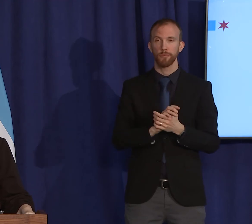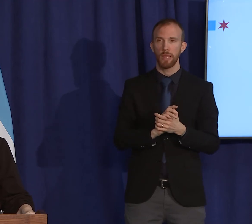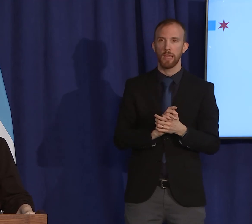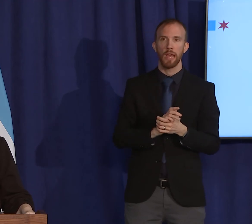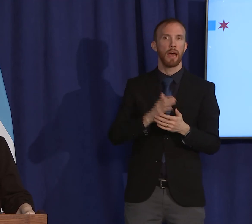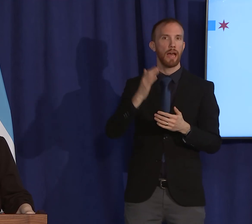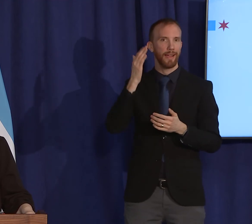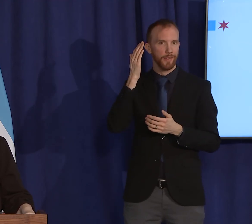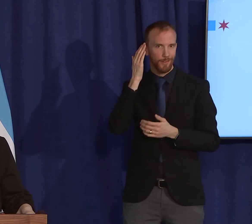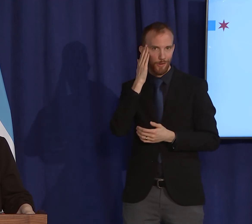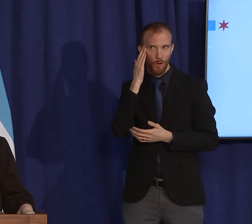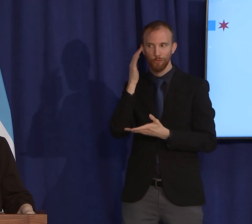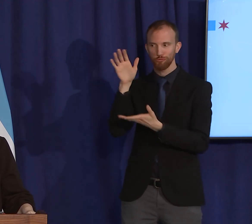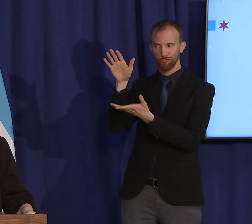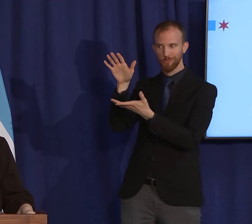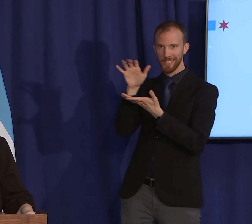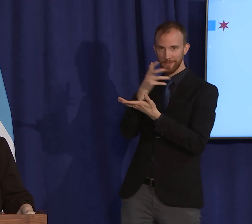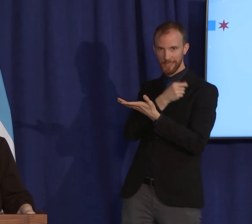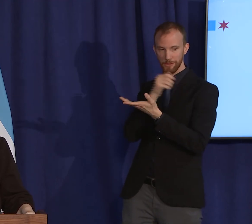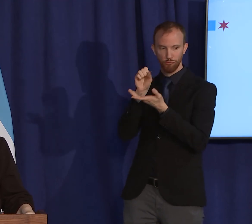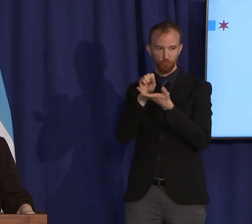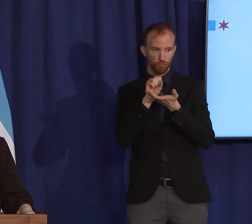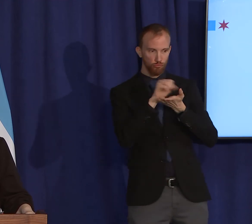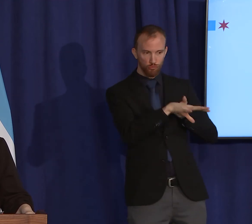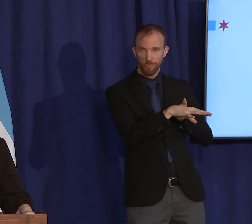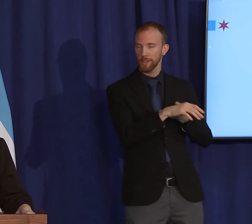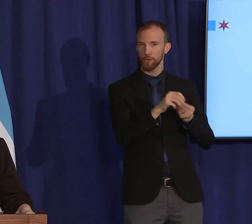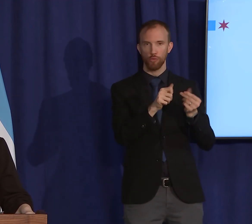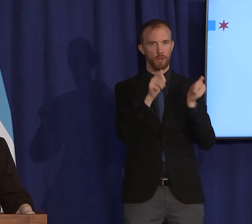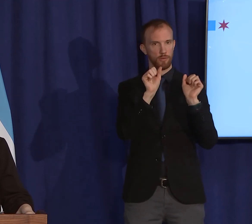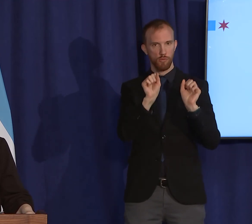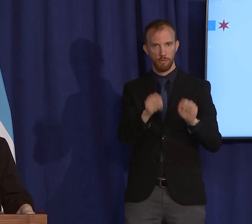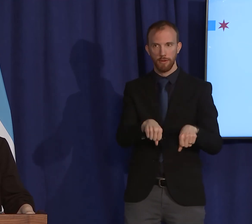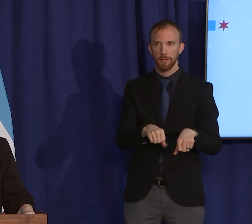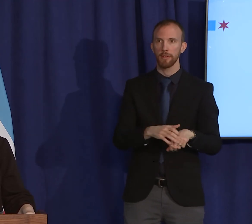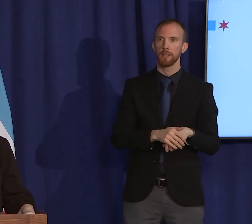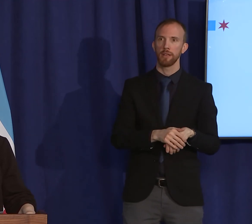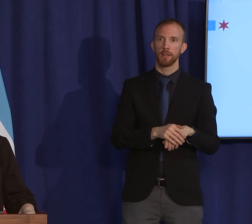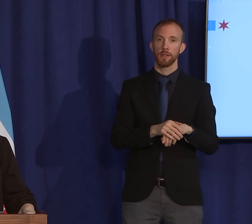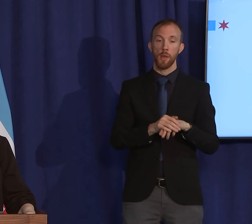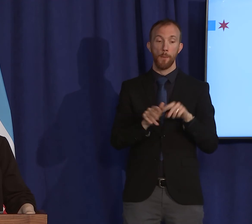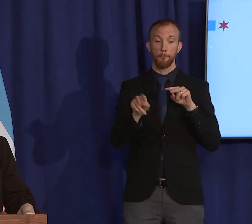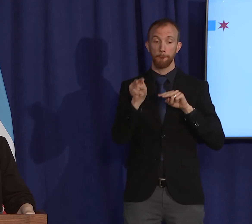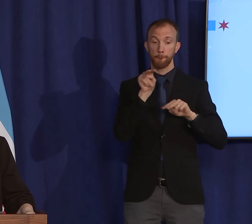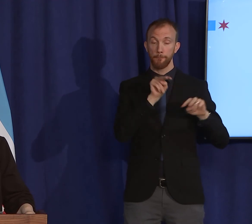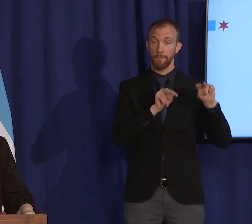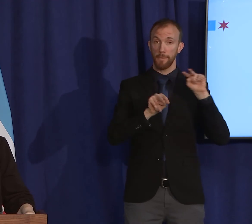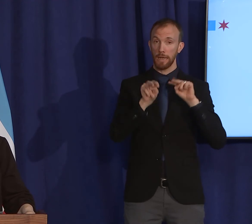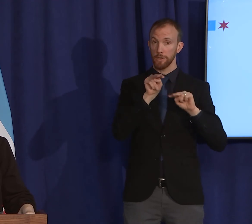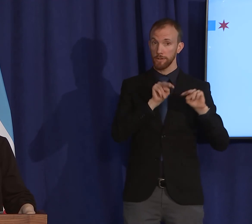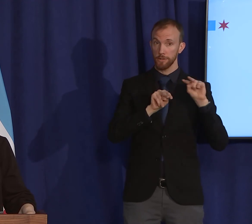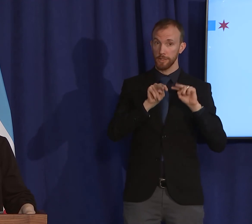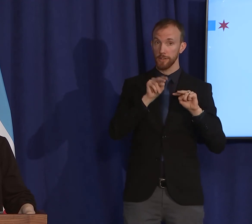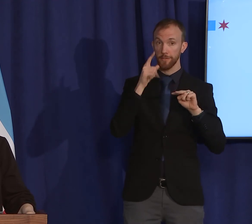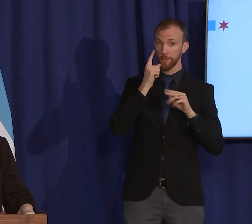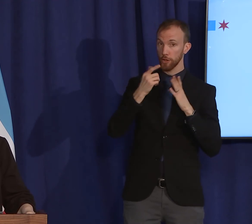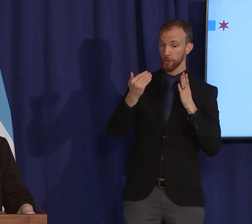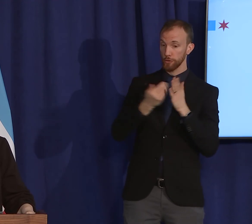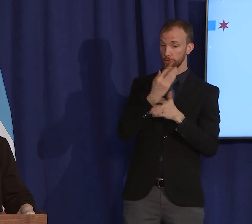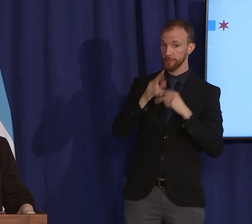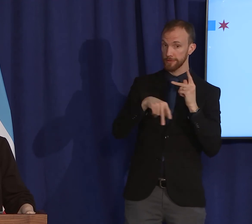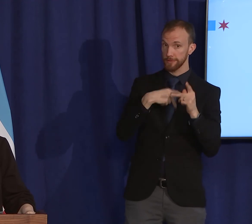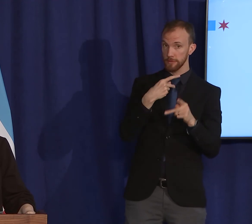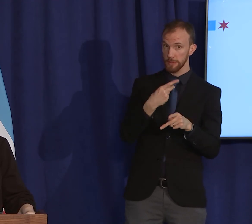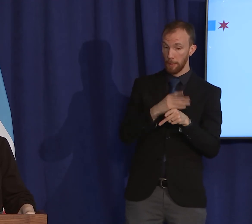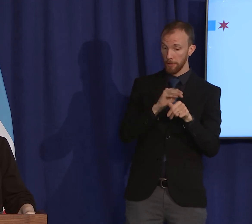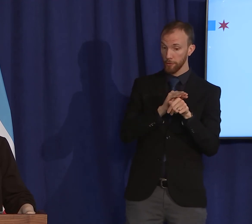pushing vaccine absolutely as quickly as we can, ramping up our monitoring for the variants, which we are